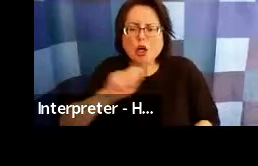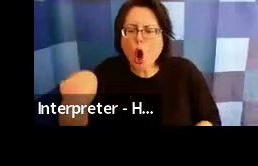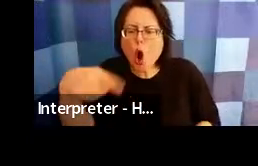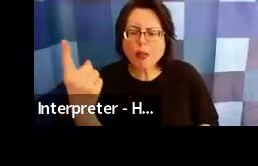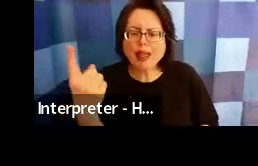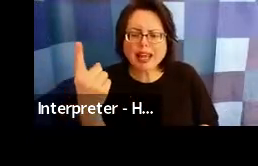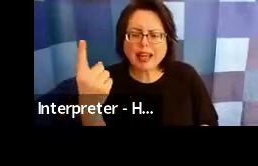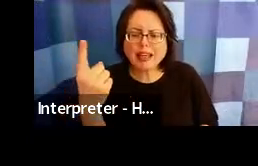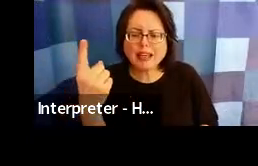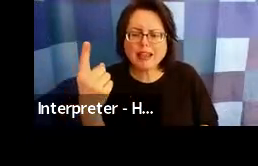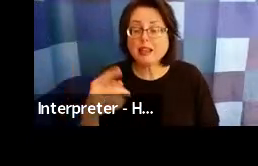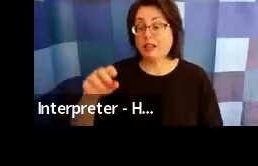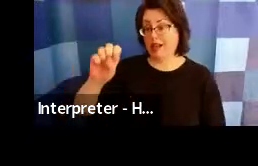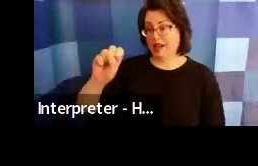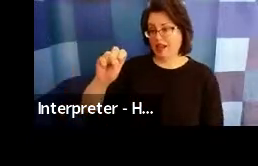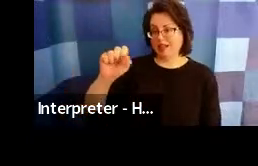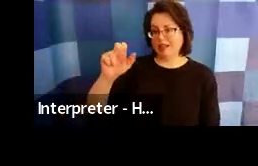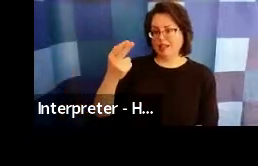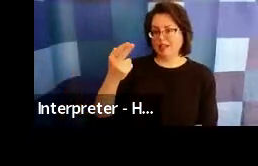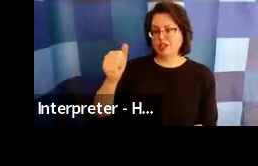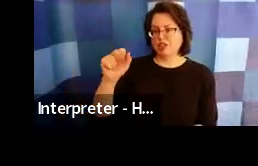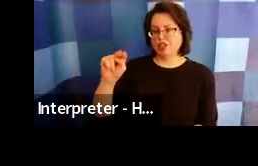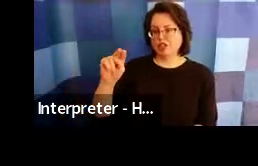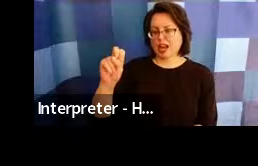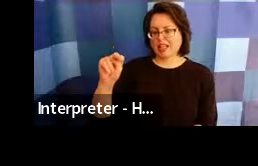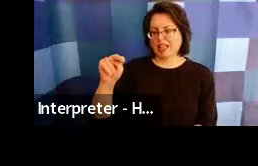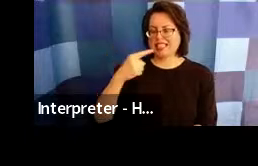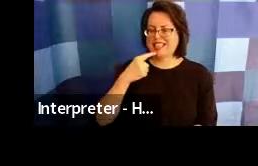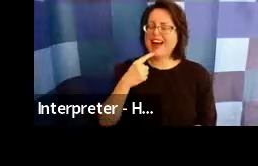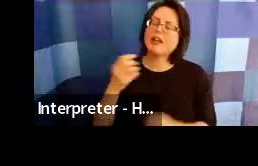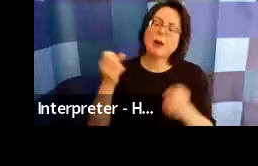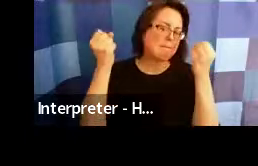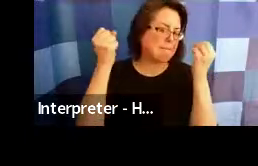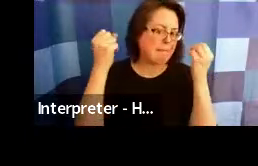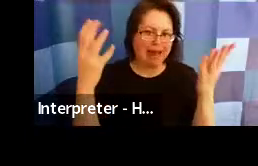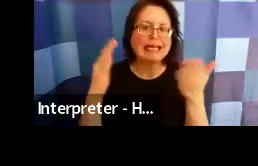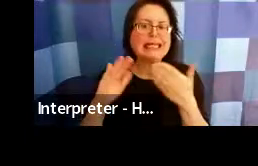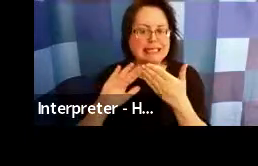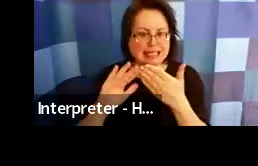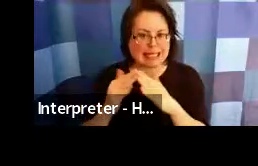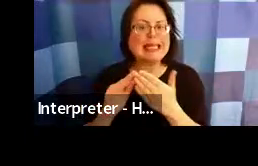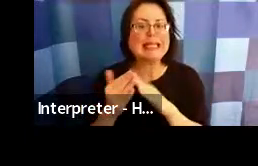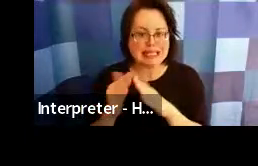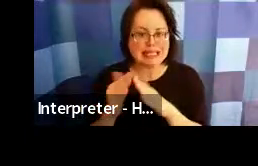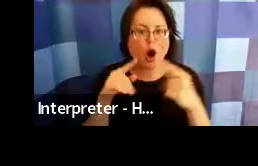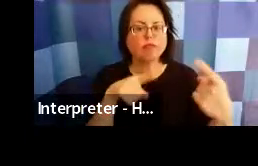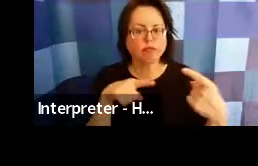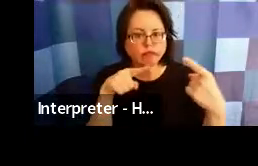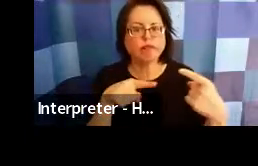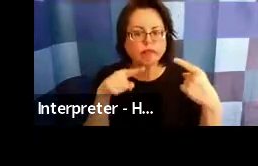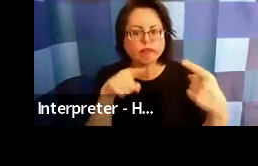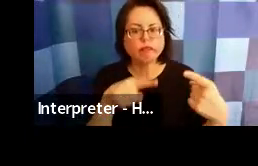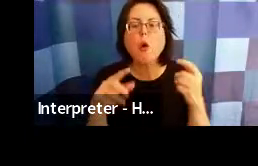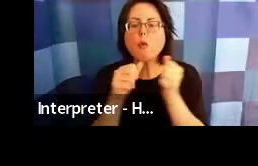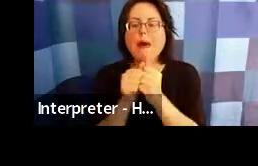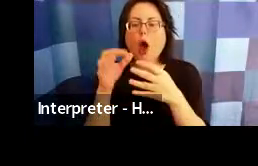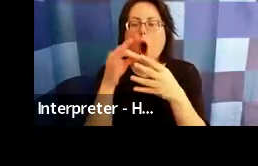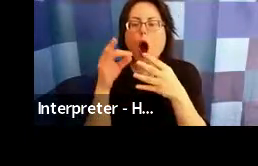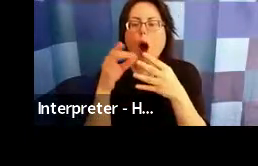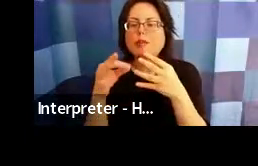most cities are grappling with how to introduce a variety of non-car options to their